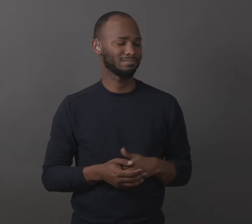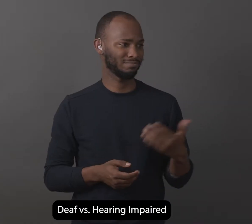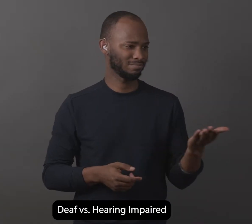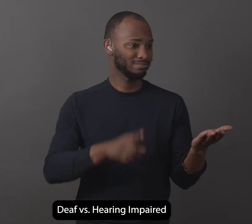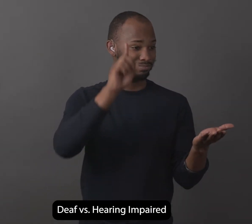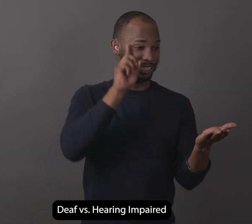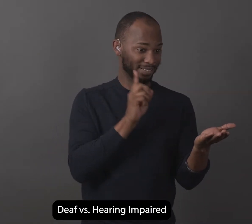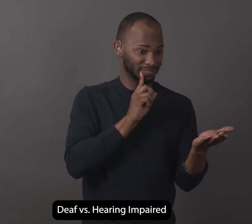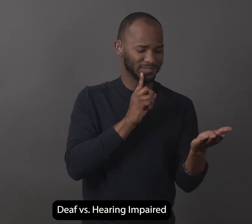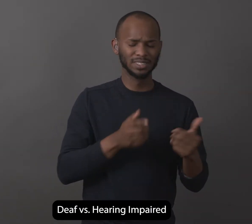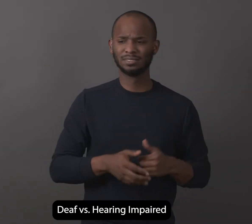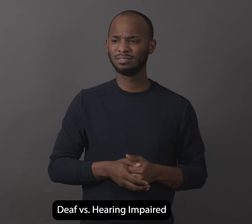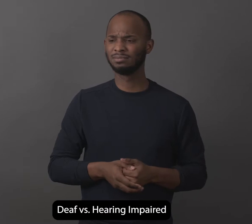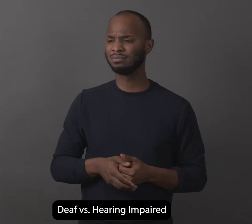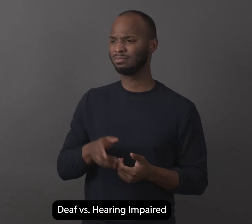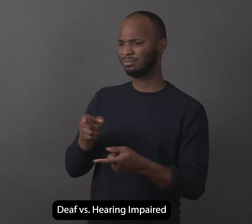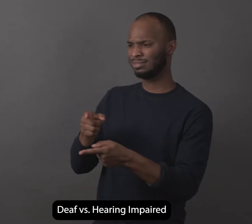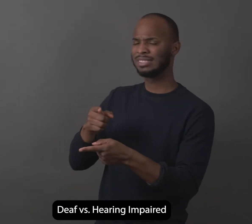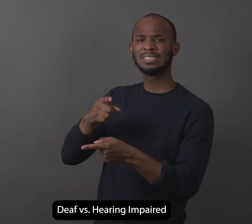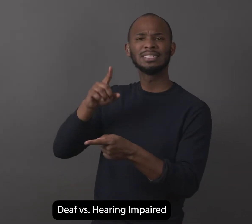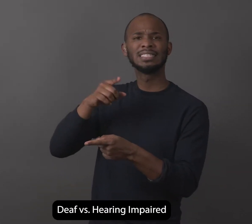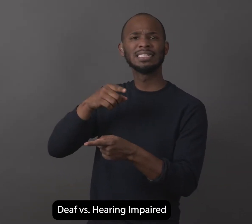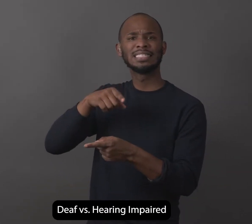Deaf versus hearing impaired.